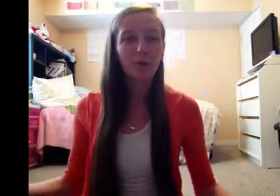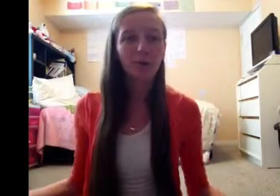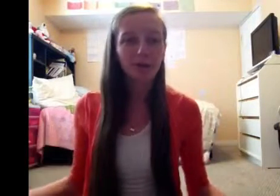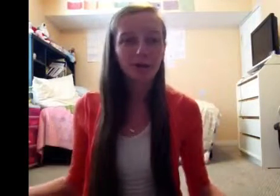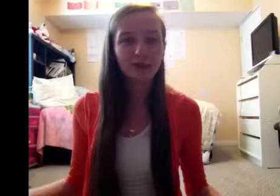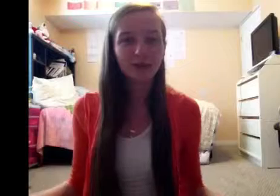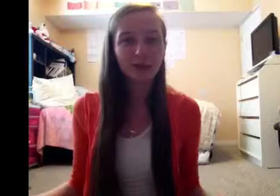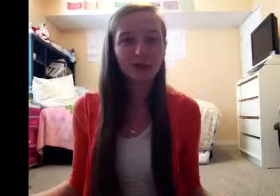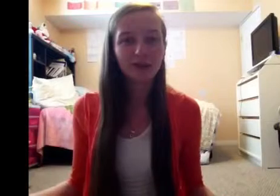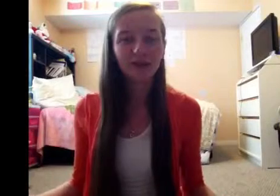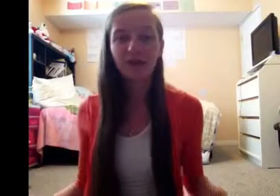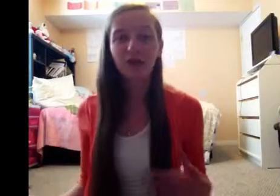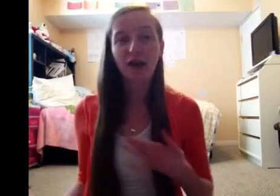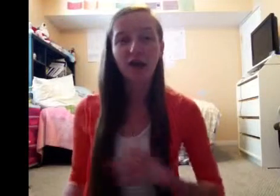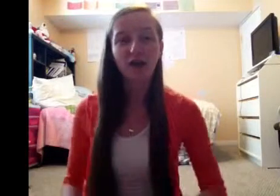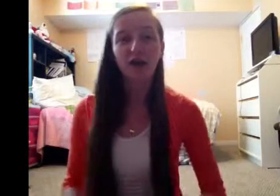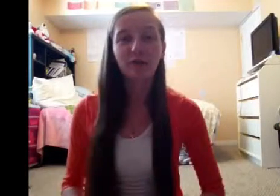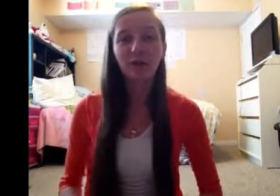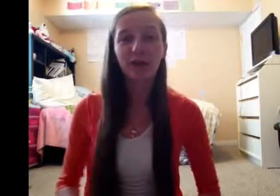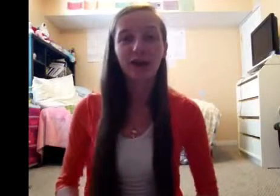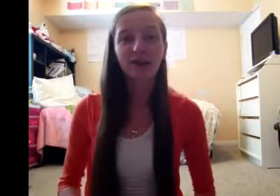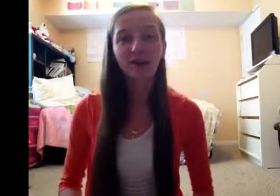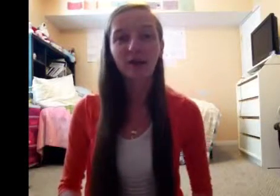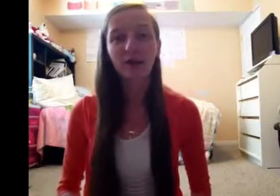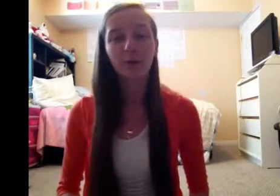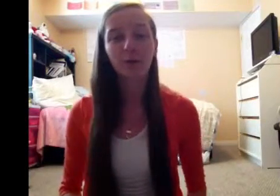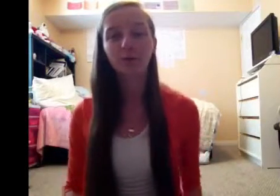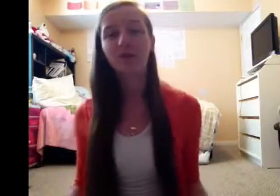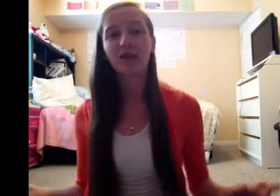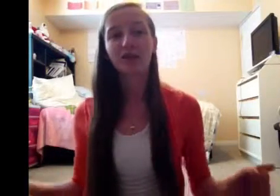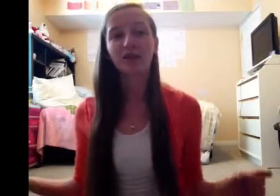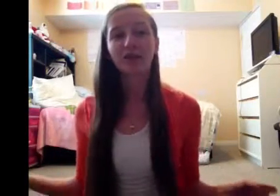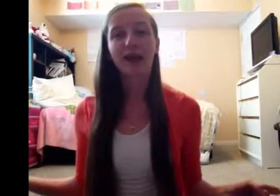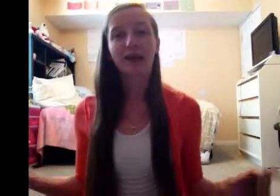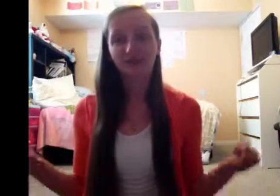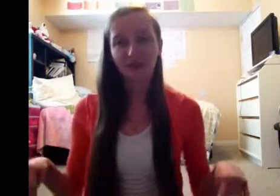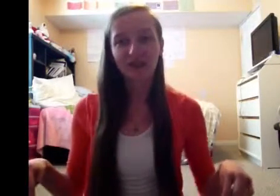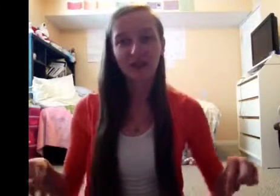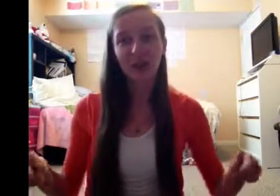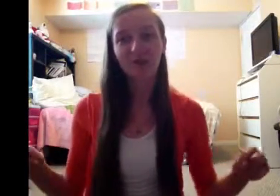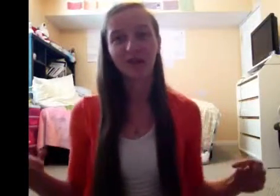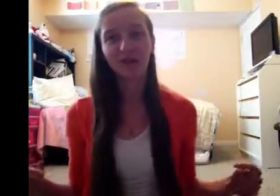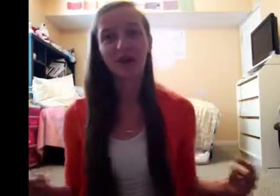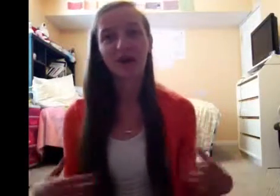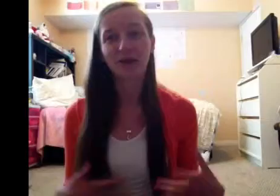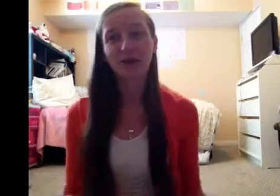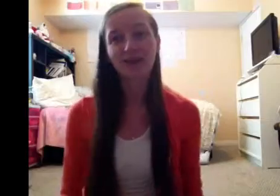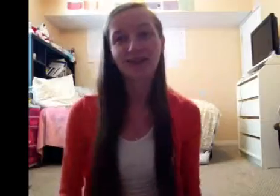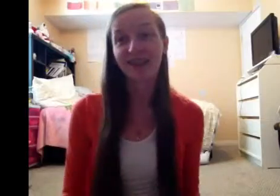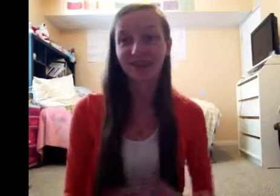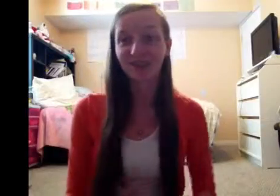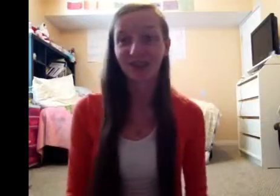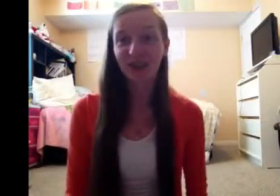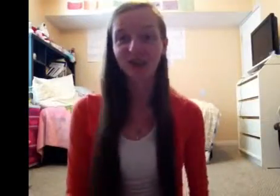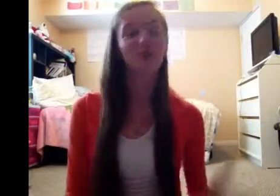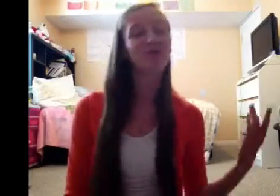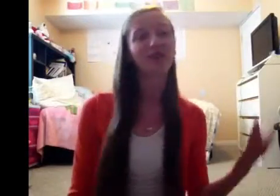wanted to see if I could do that for you guys. So yeah, just leave a comment and let me know how I did at the end of this video.